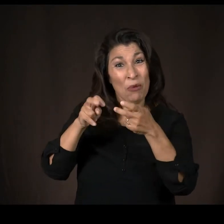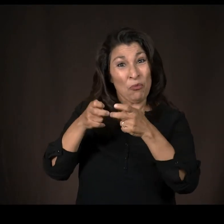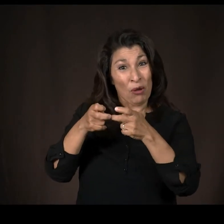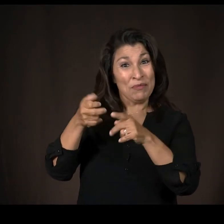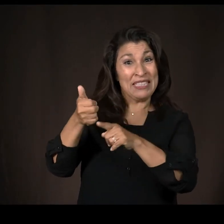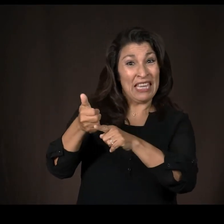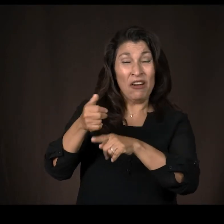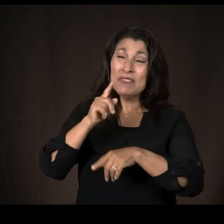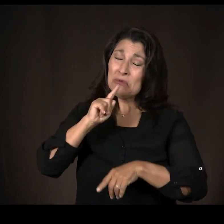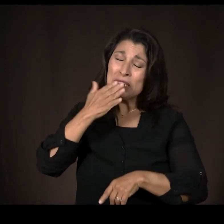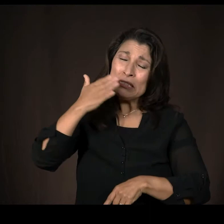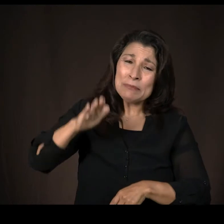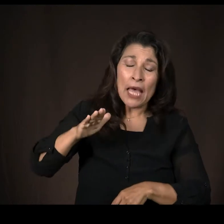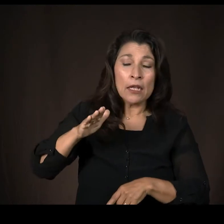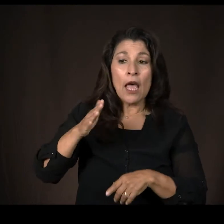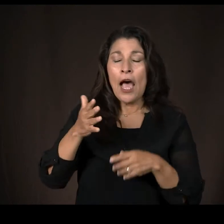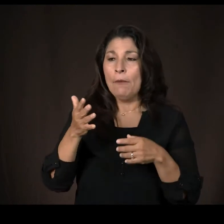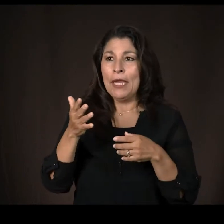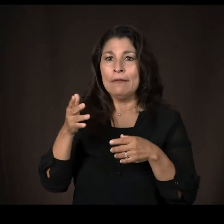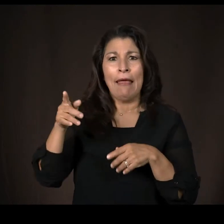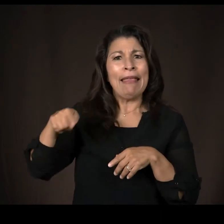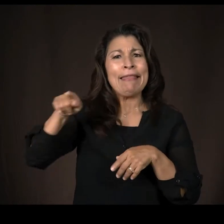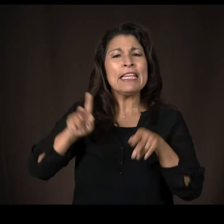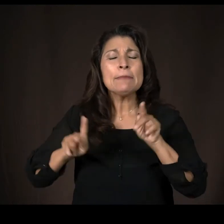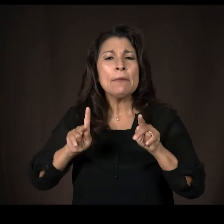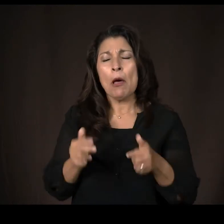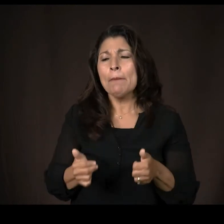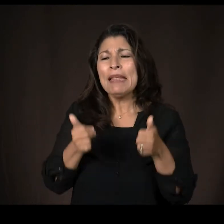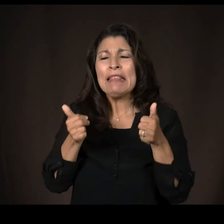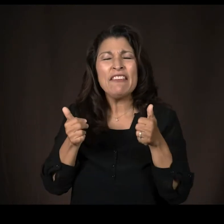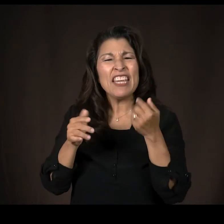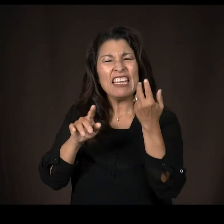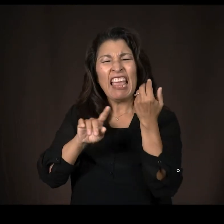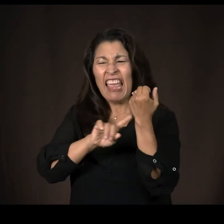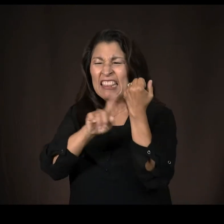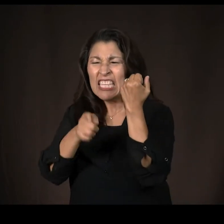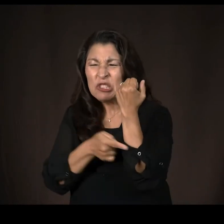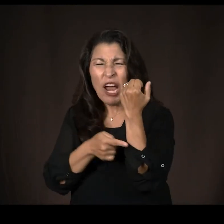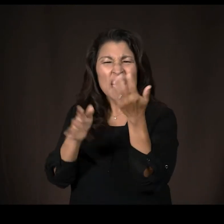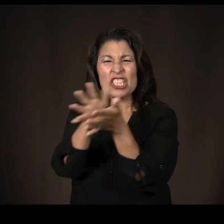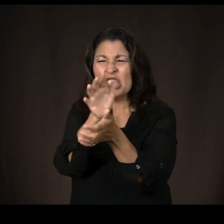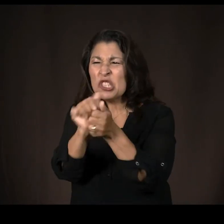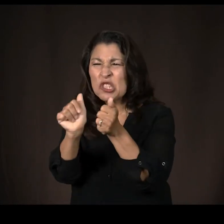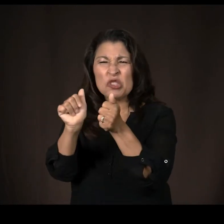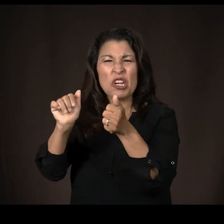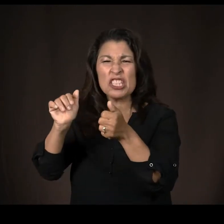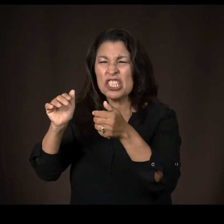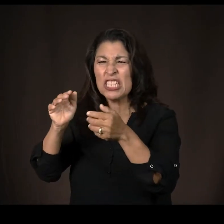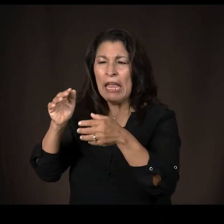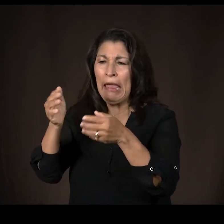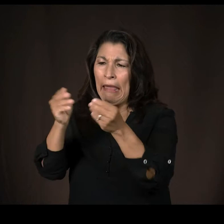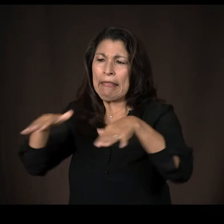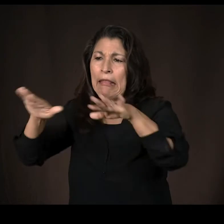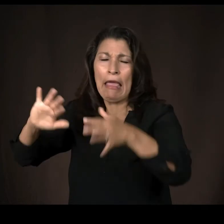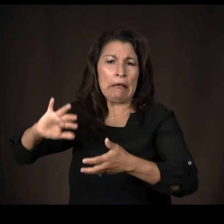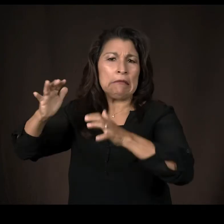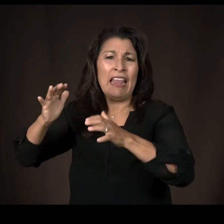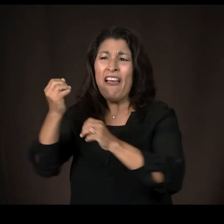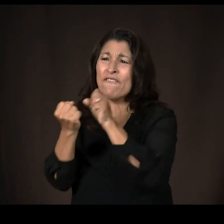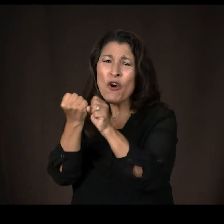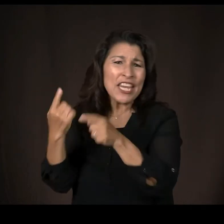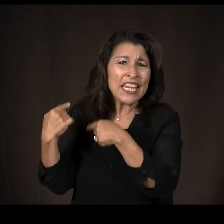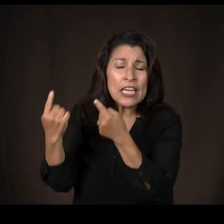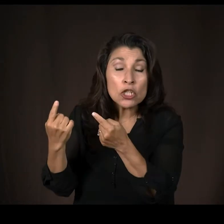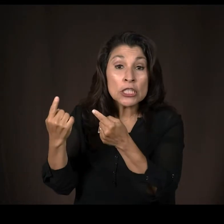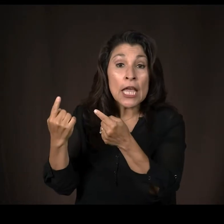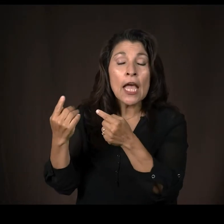people are apathetic. They've been living in this rubble for years. In fact, he didn't minimize it, he emphasized it. The second part